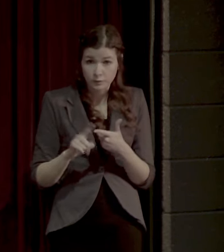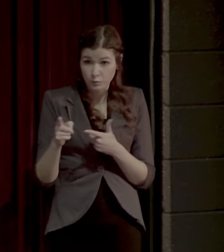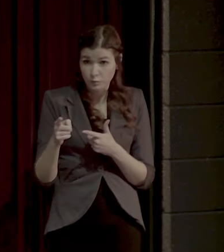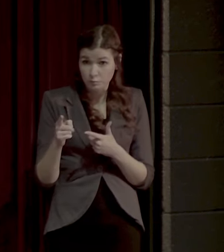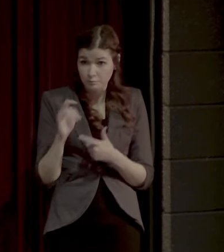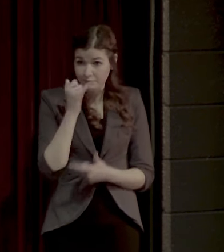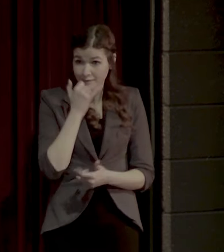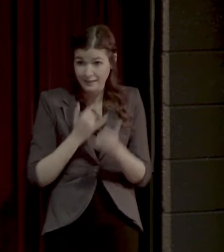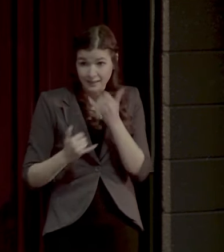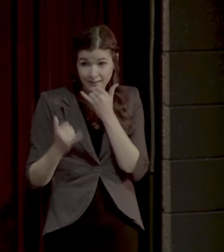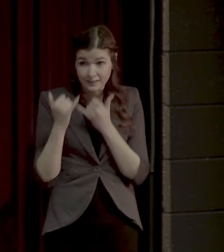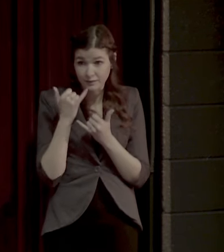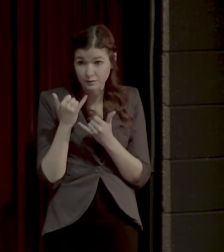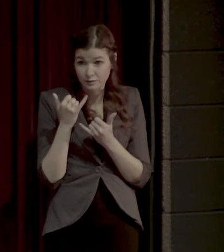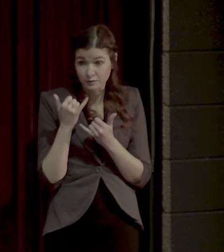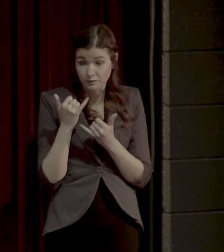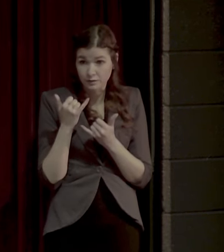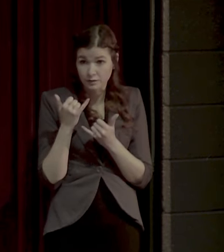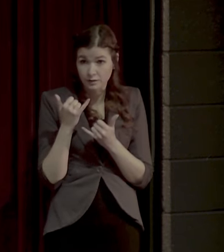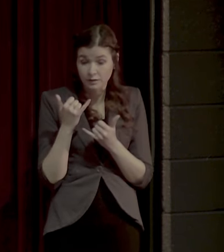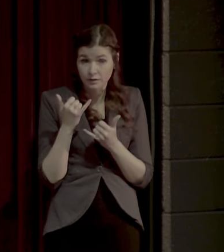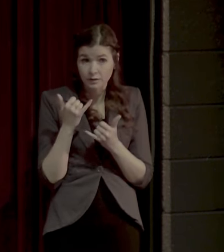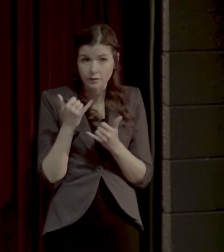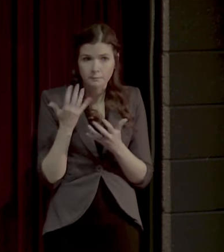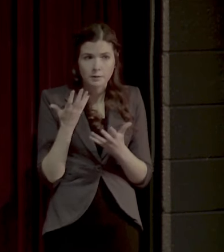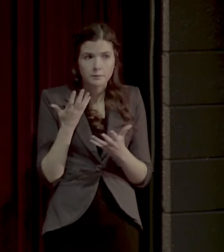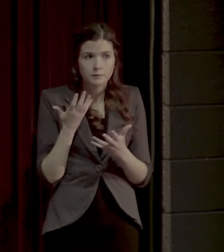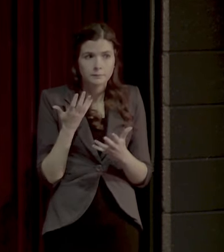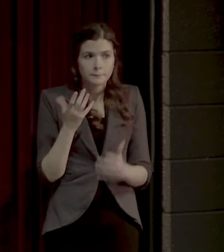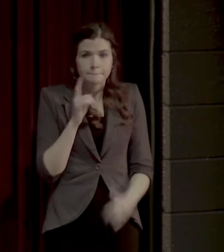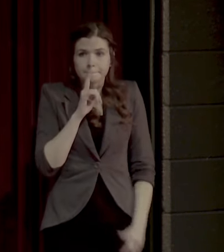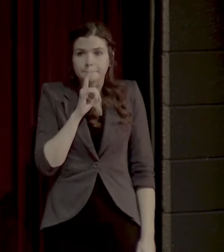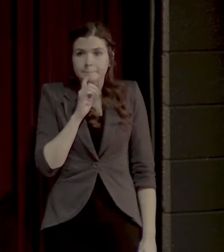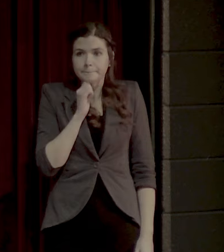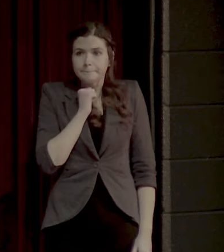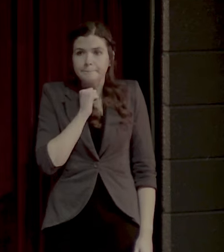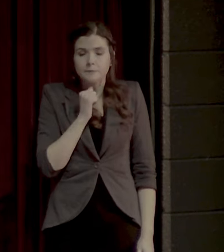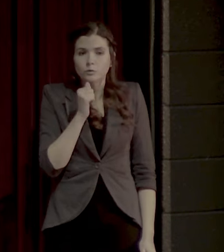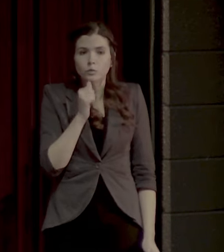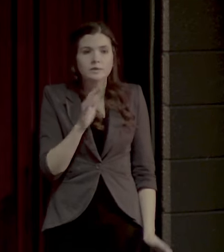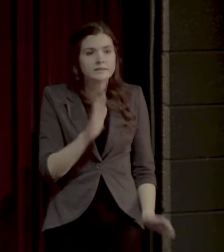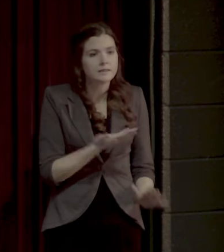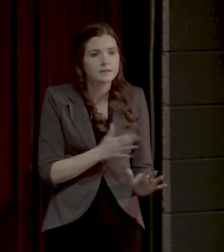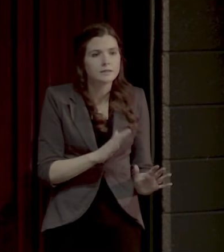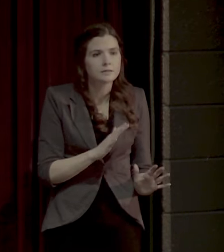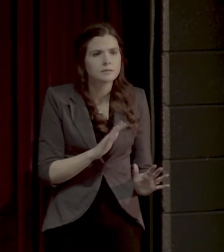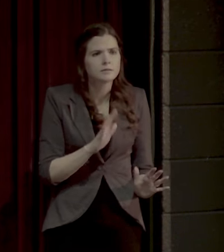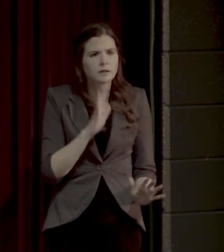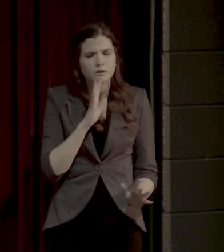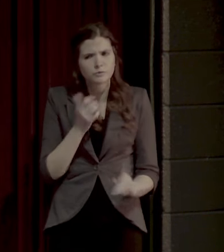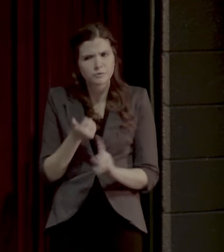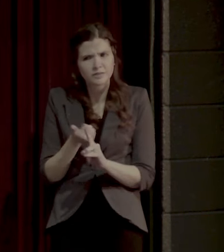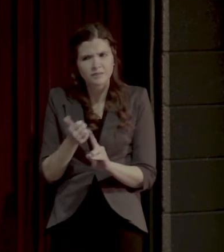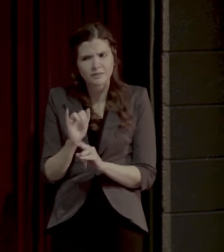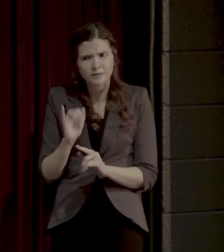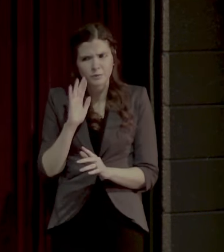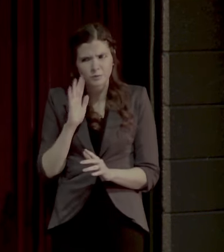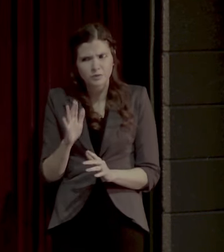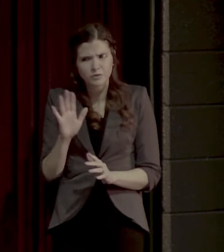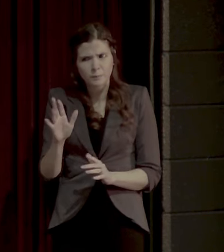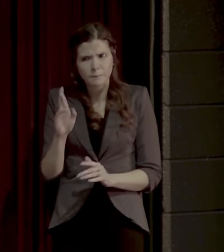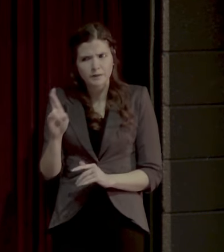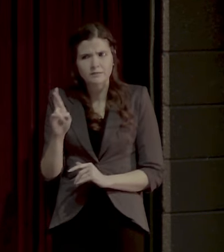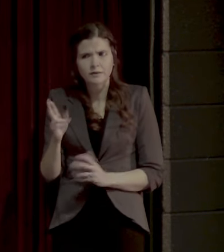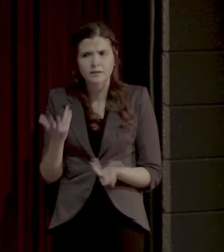make mistakes, when you freeze instead of sing, talk to yourself the way you would talk to your best friend,